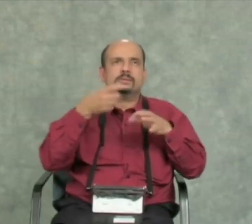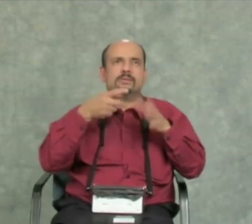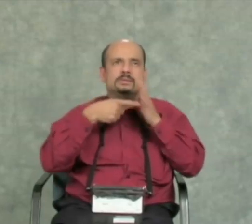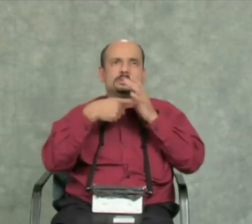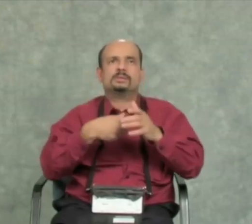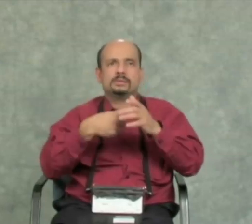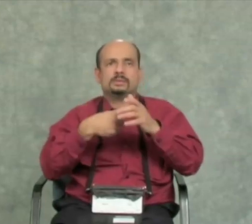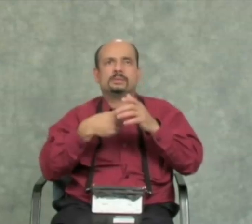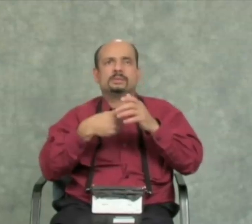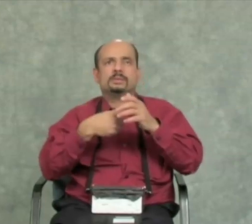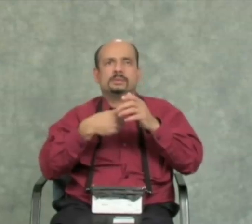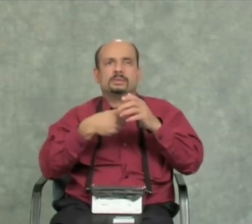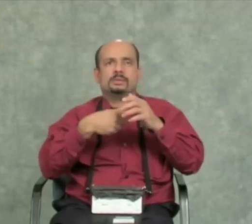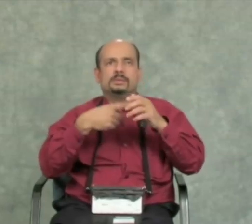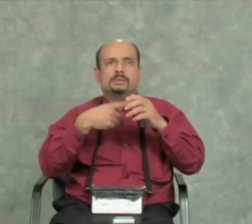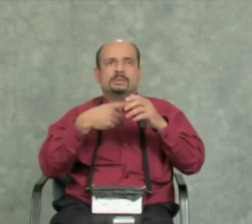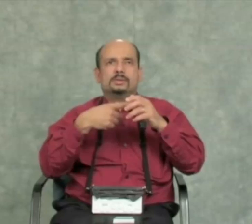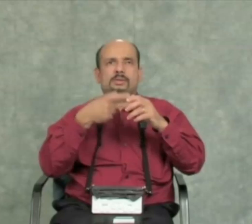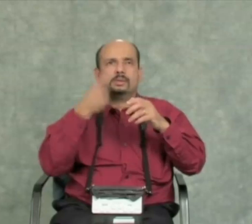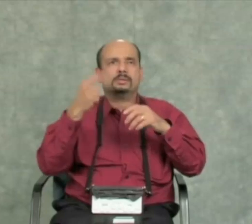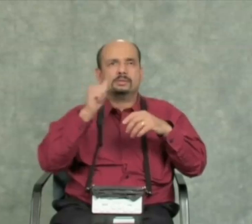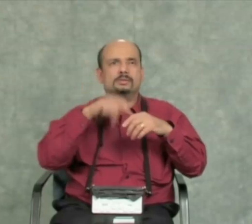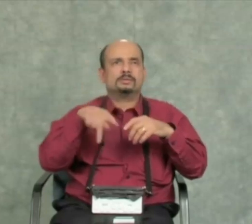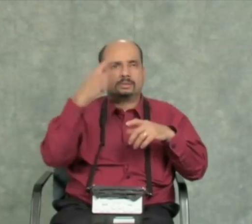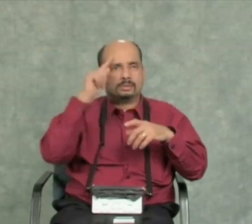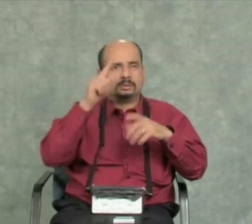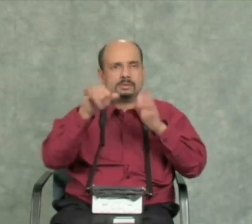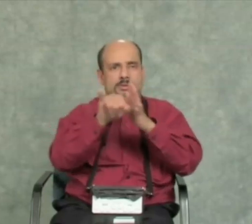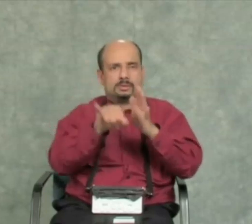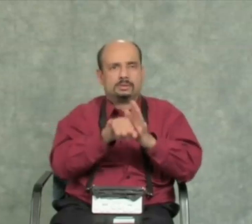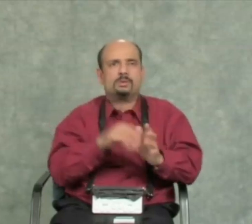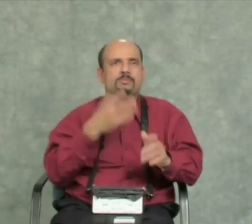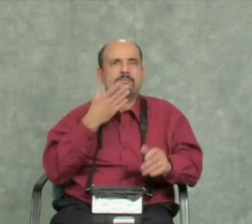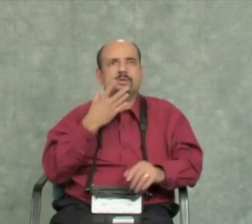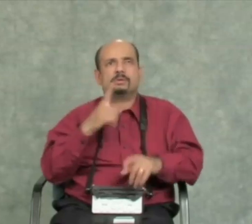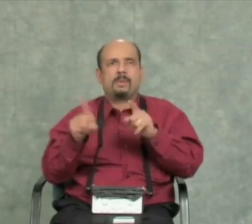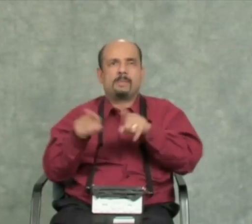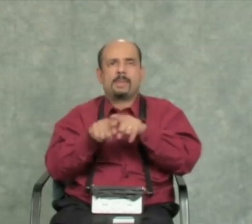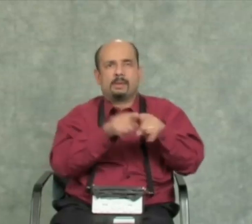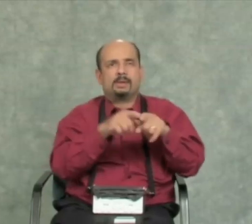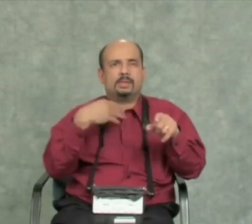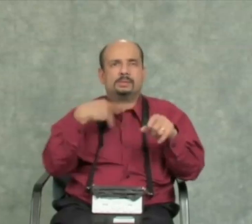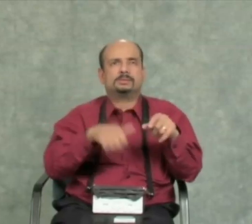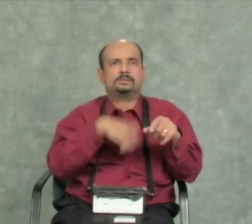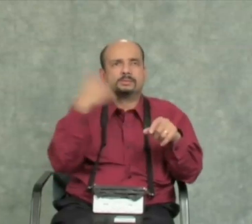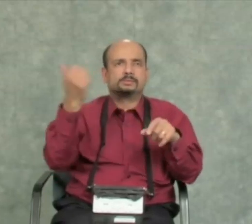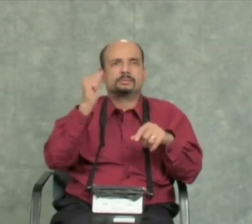There's also a lot of really cool apps that I use. One app helps you identify colors.